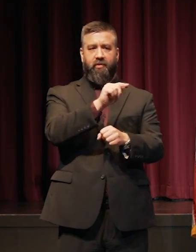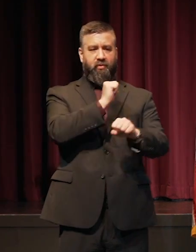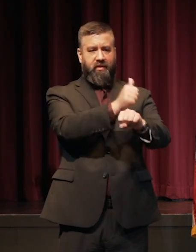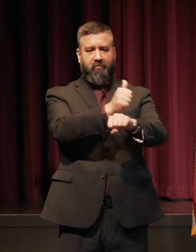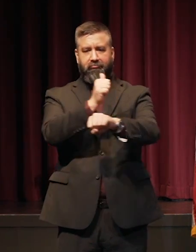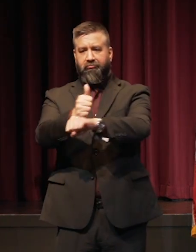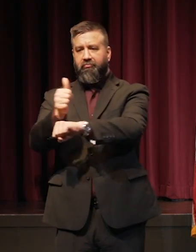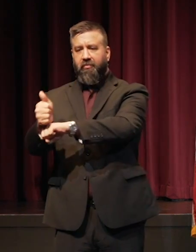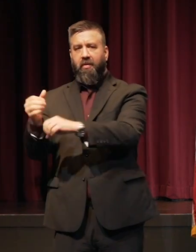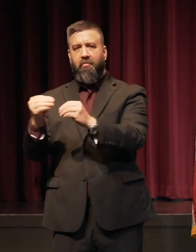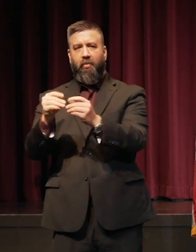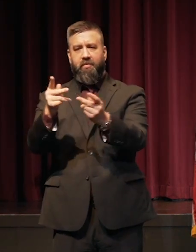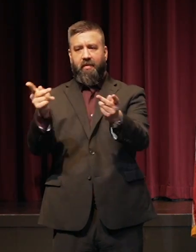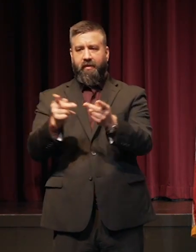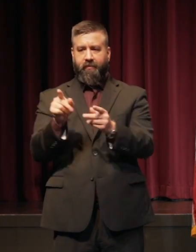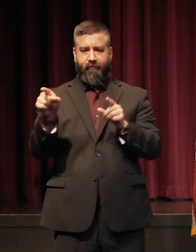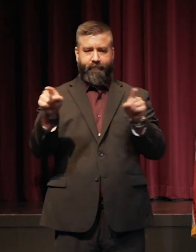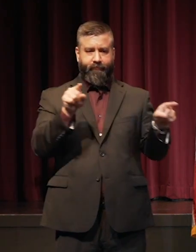County.